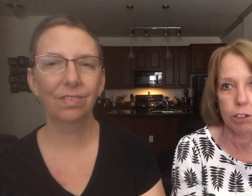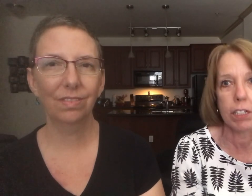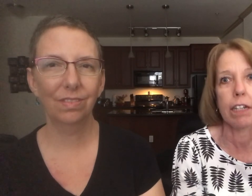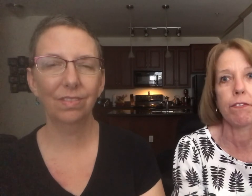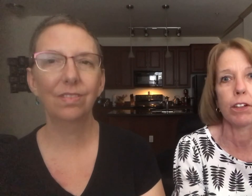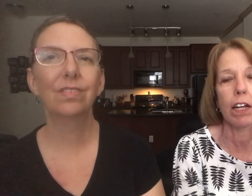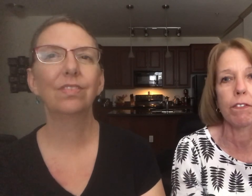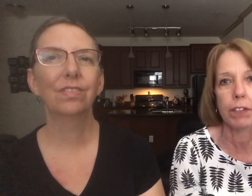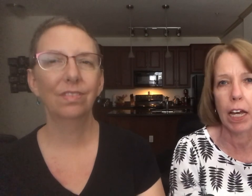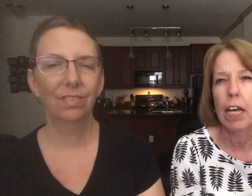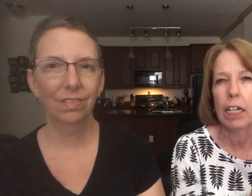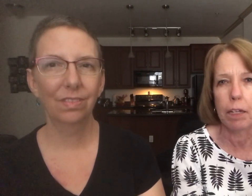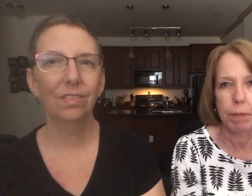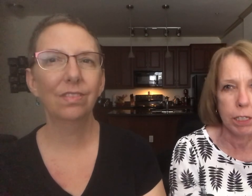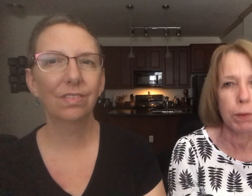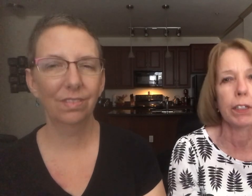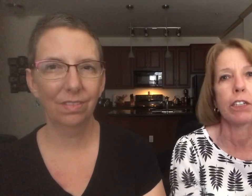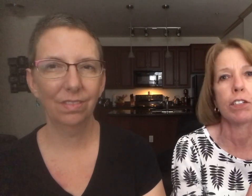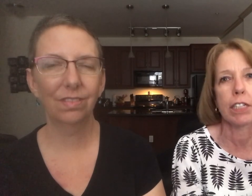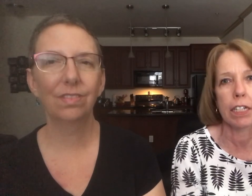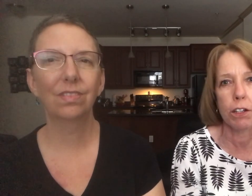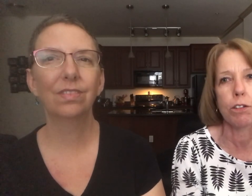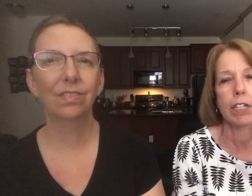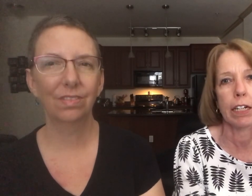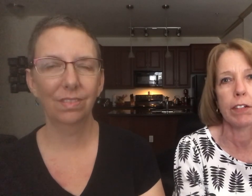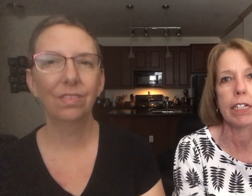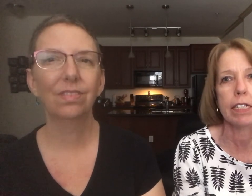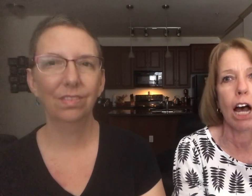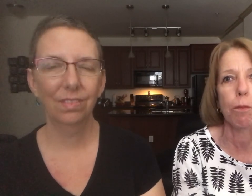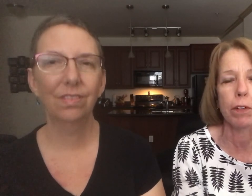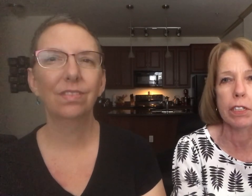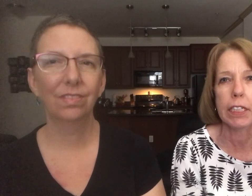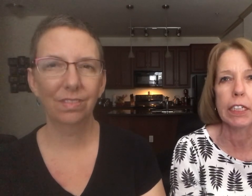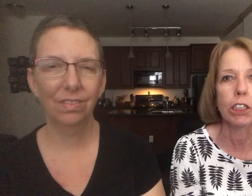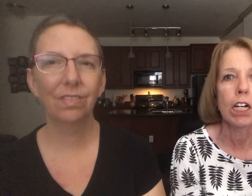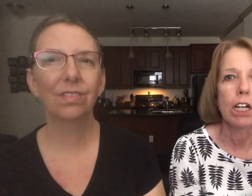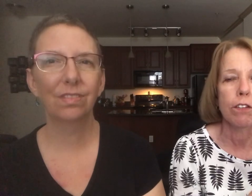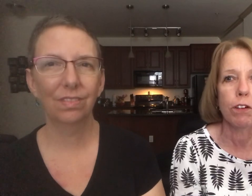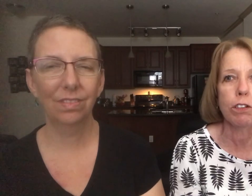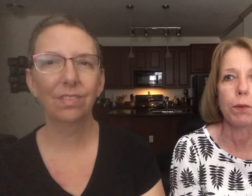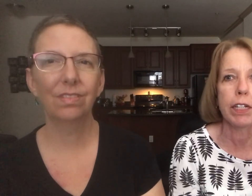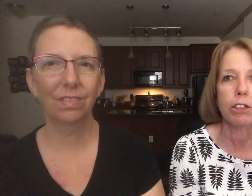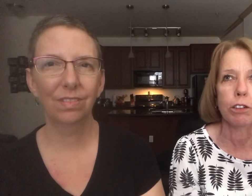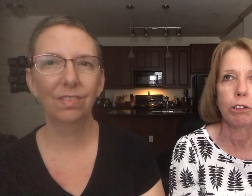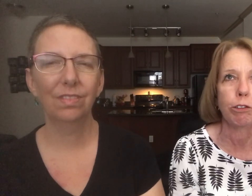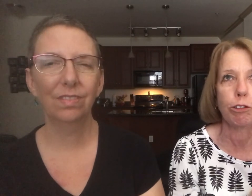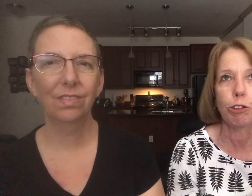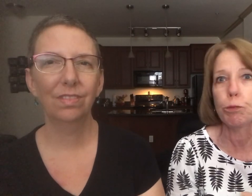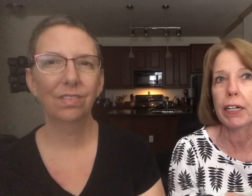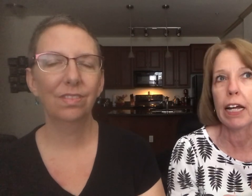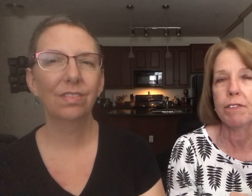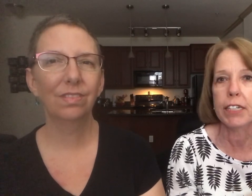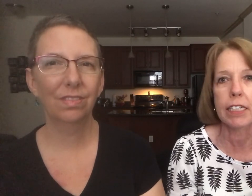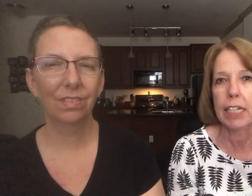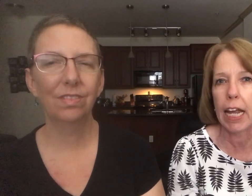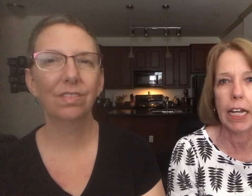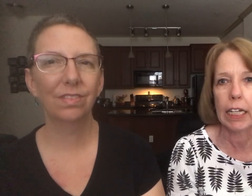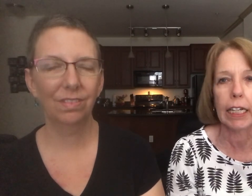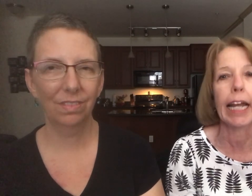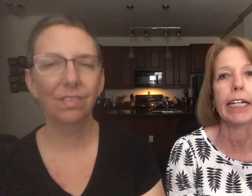city Philadelphia, like Pittsburgh inner city, those areas. Whereas here, the roadways are, you might have 6-8 lanes